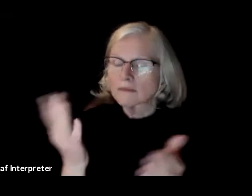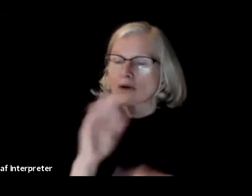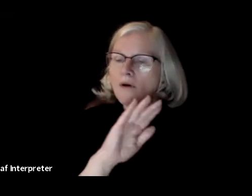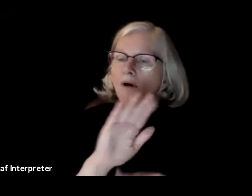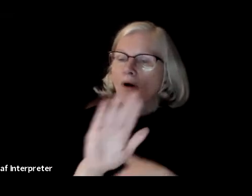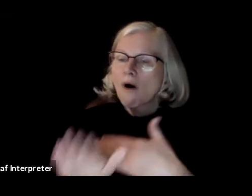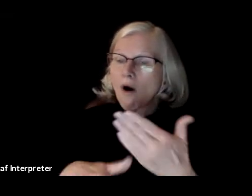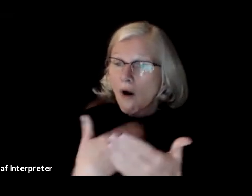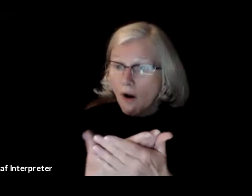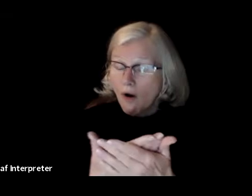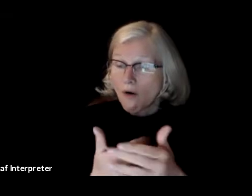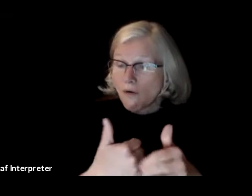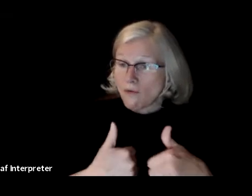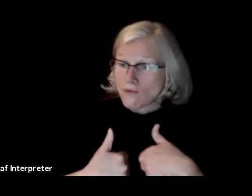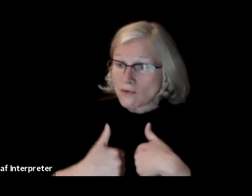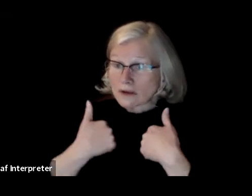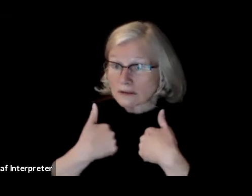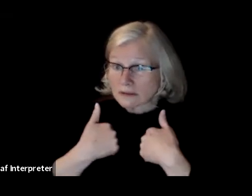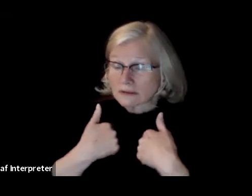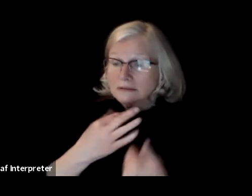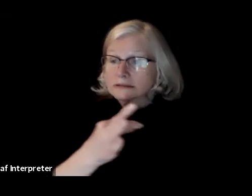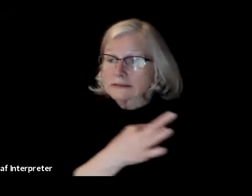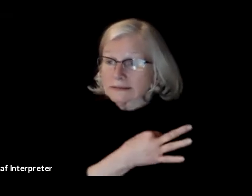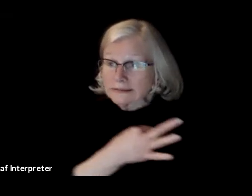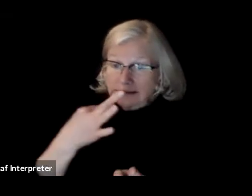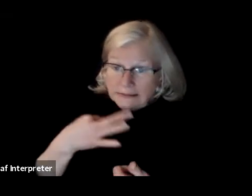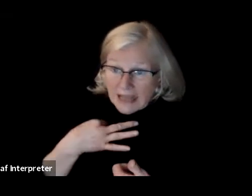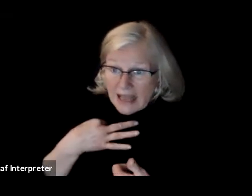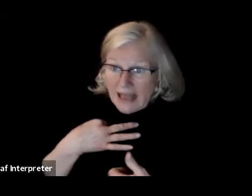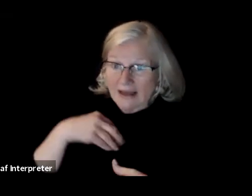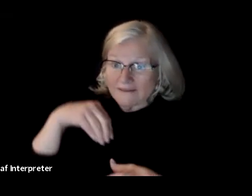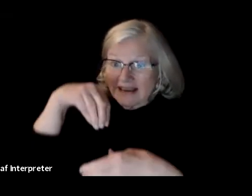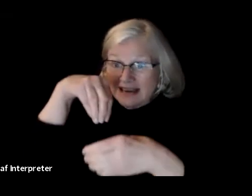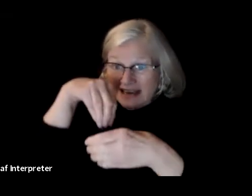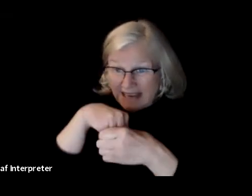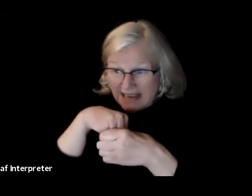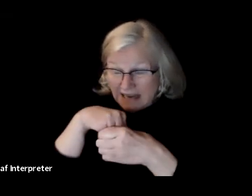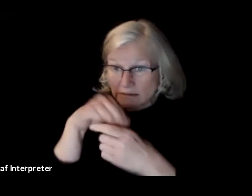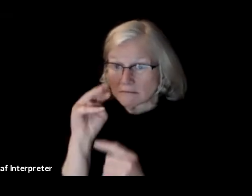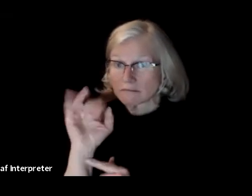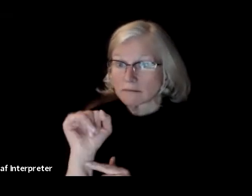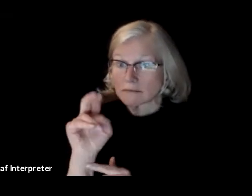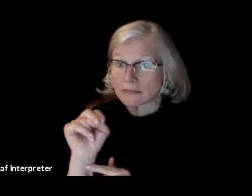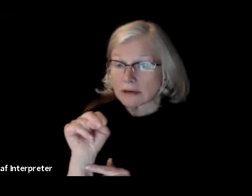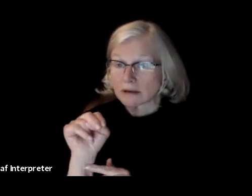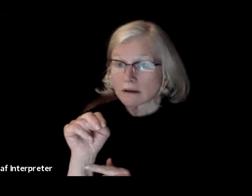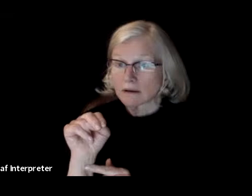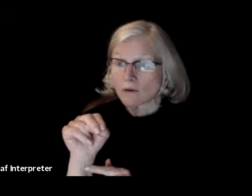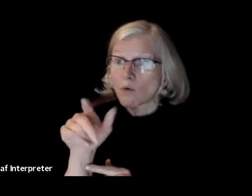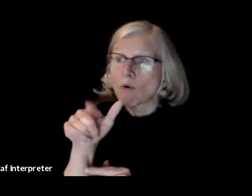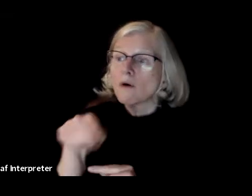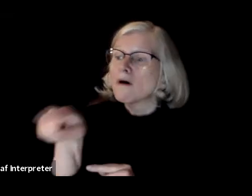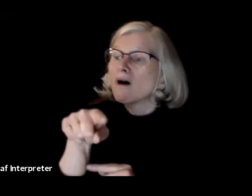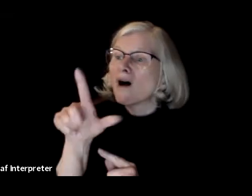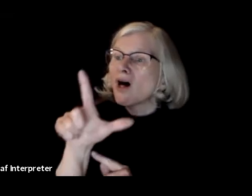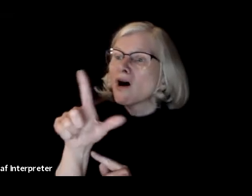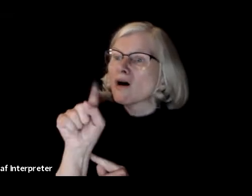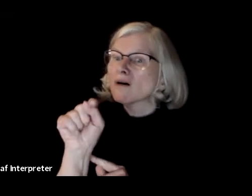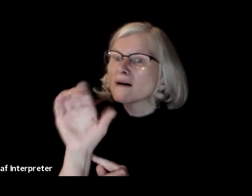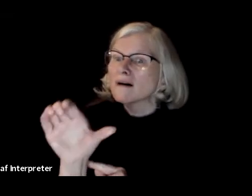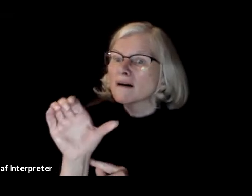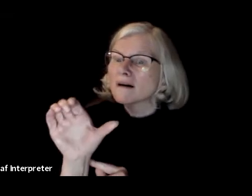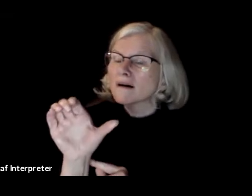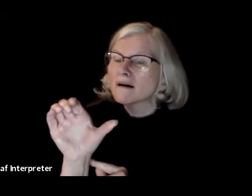across Minnesota will have had the opportunity to have two doses of a vaccine. I